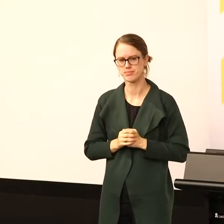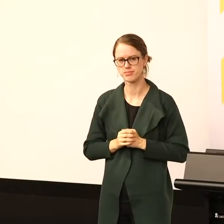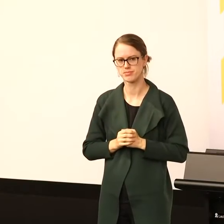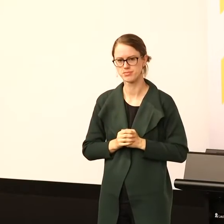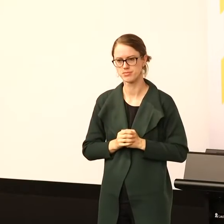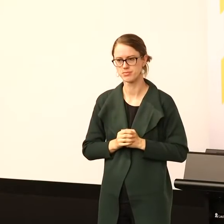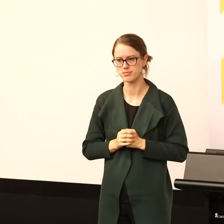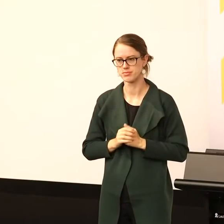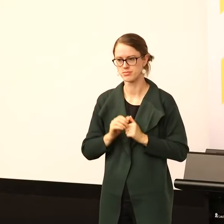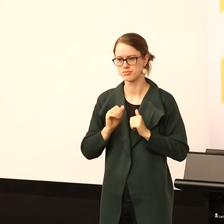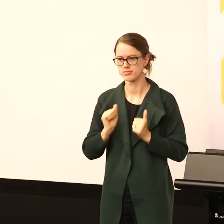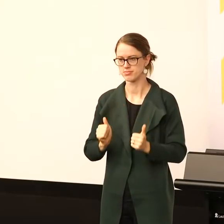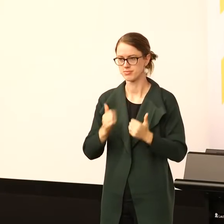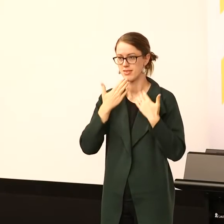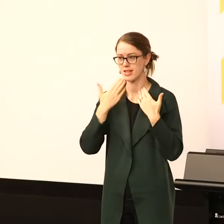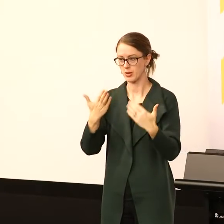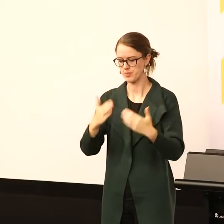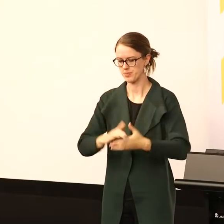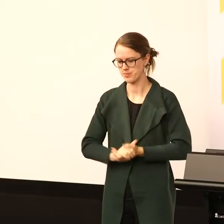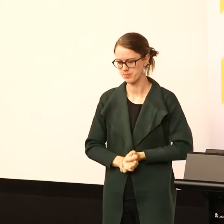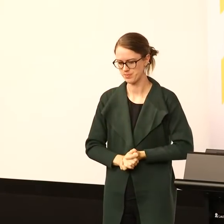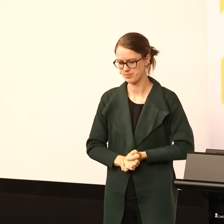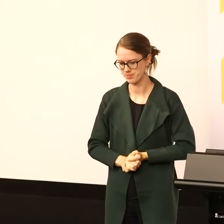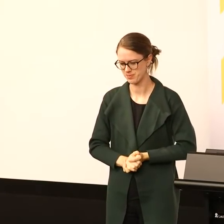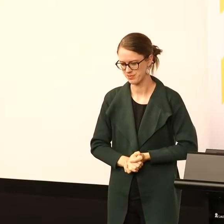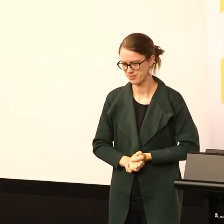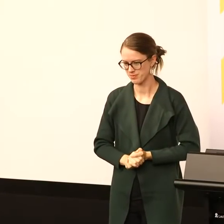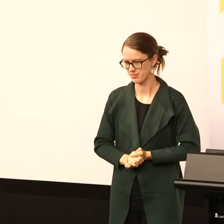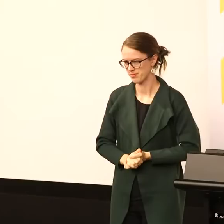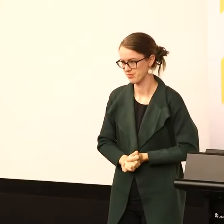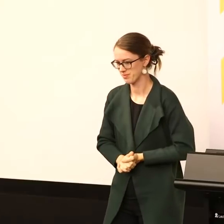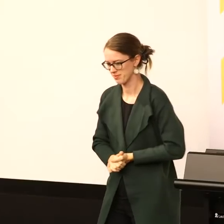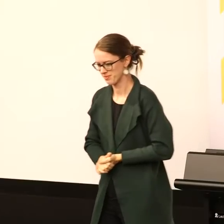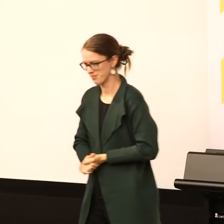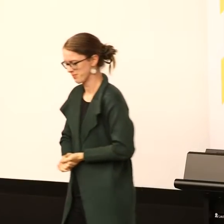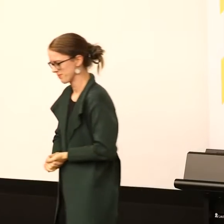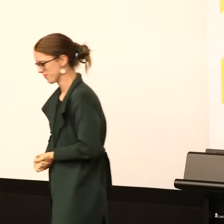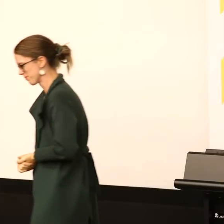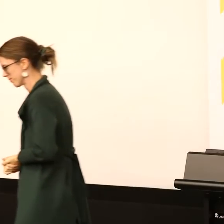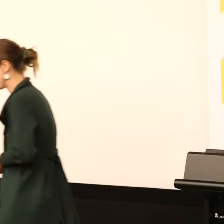they can get one. Okay, thank you very much. Appreciate it. Have a good long weekend.